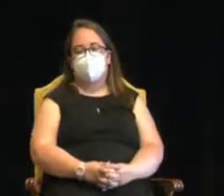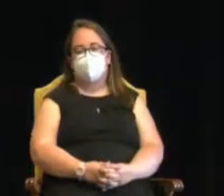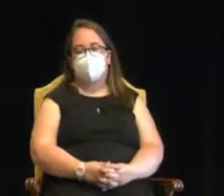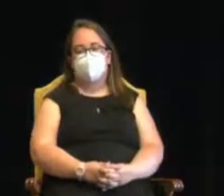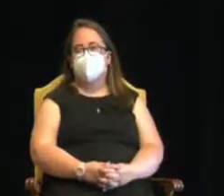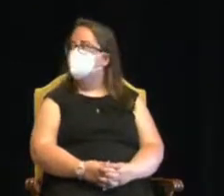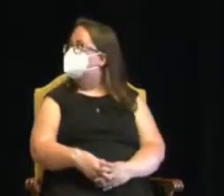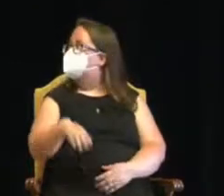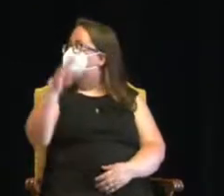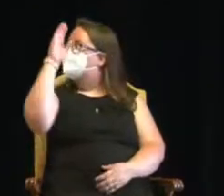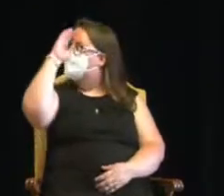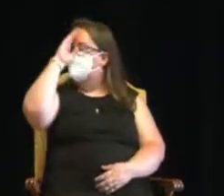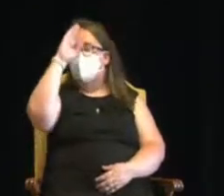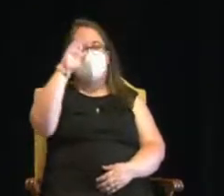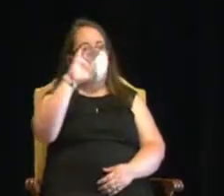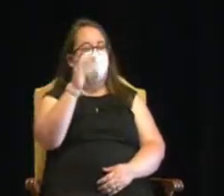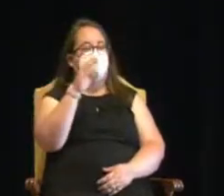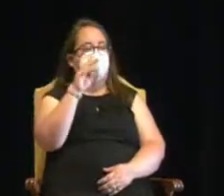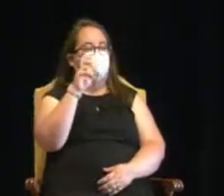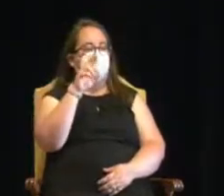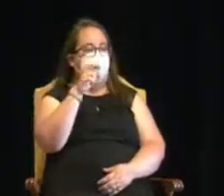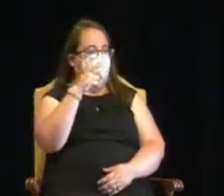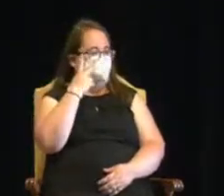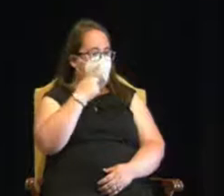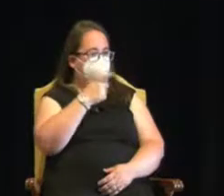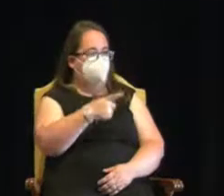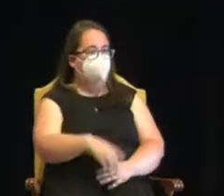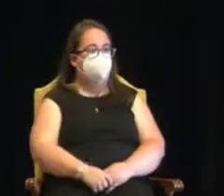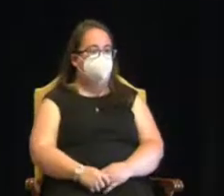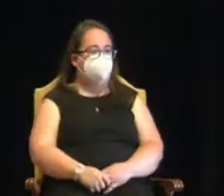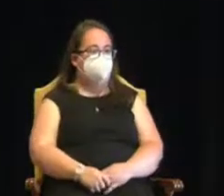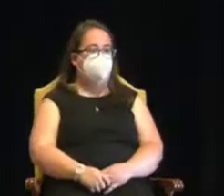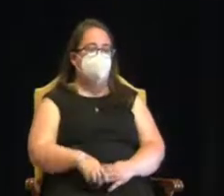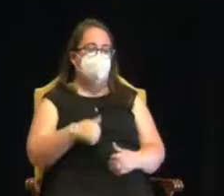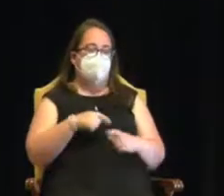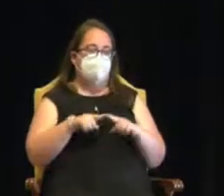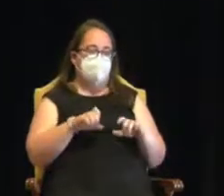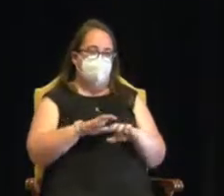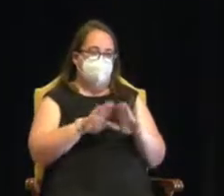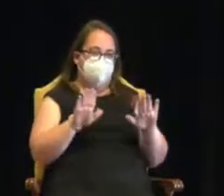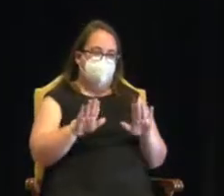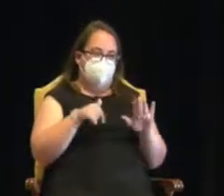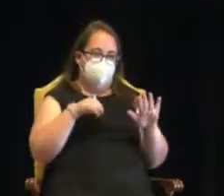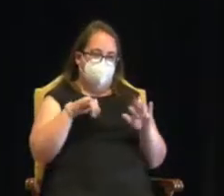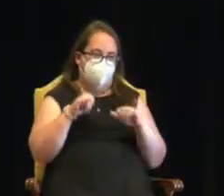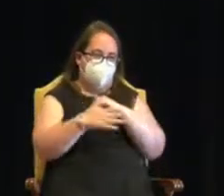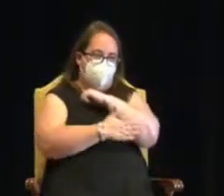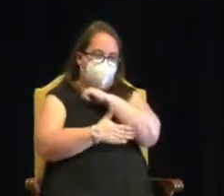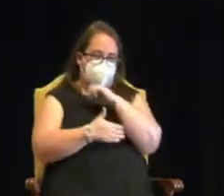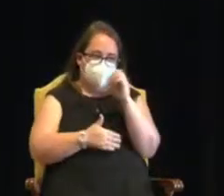Hey, Jim Berger, I see you. I can't come to your thing on Sunday. I'm leaving the country.